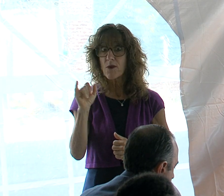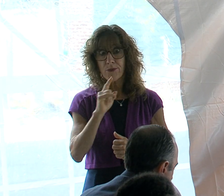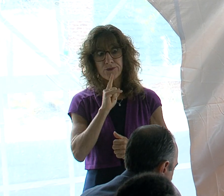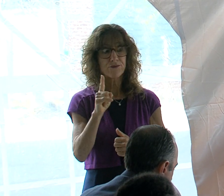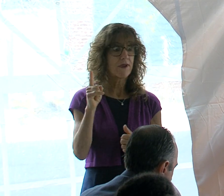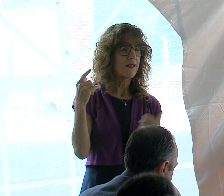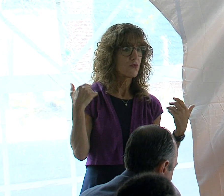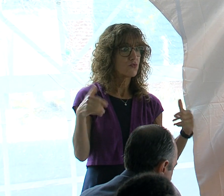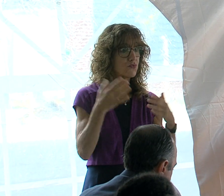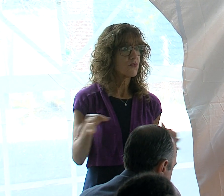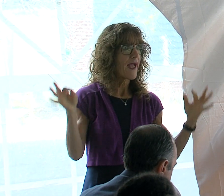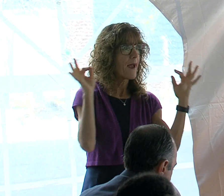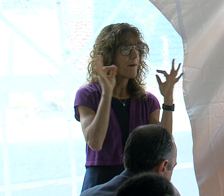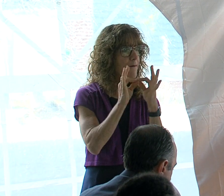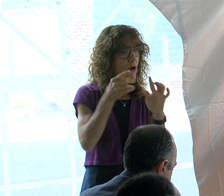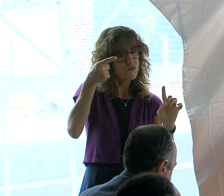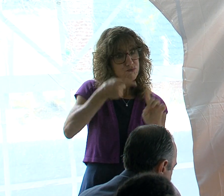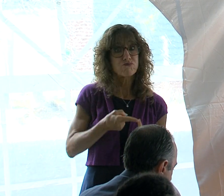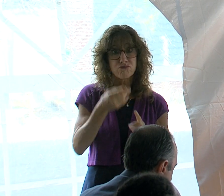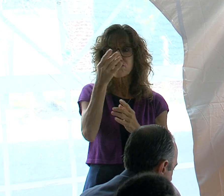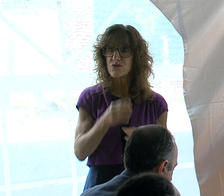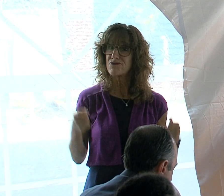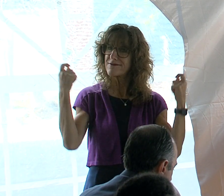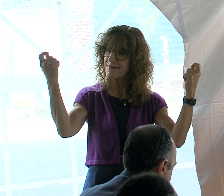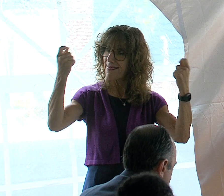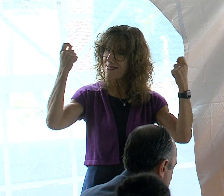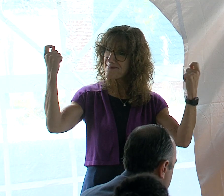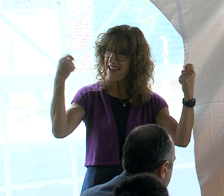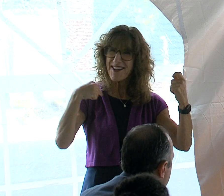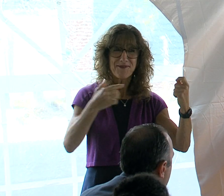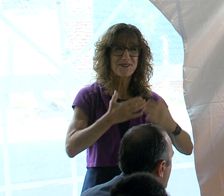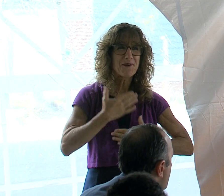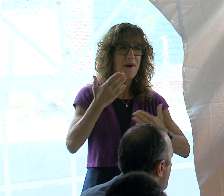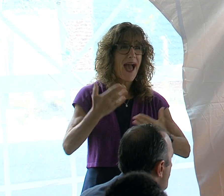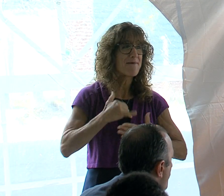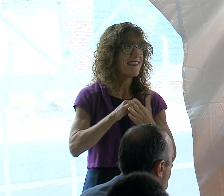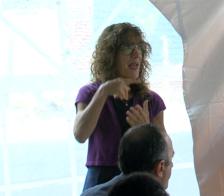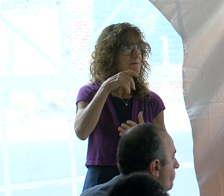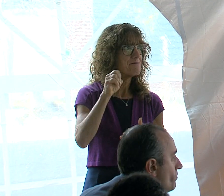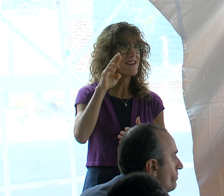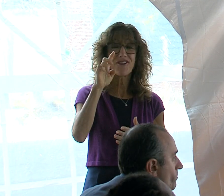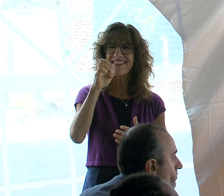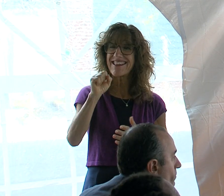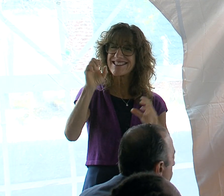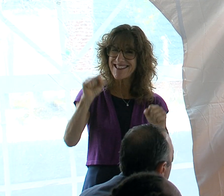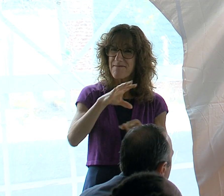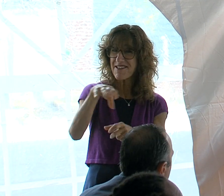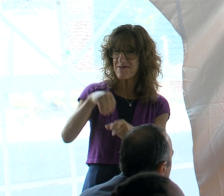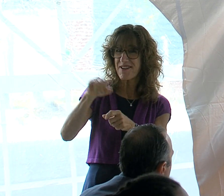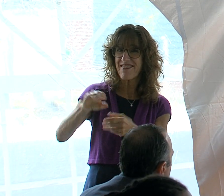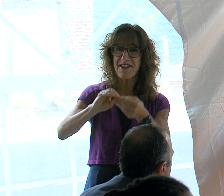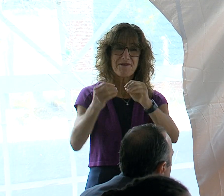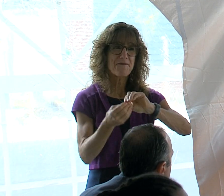really important details to celebrate. And we're so happy that the Peerless can be counted in that